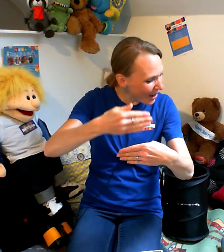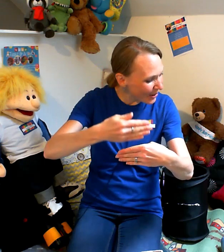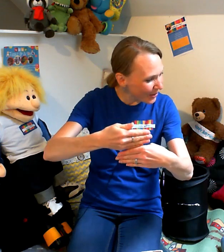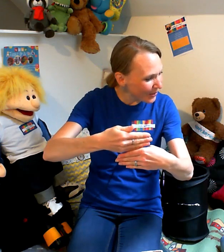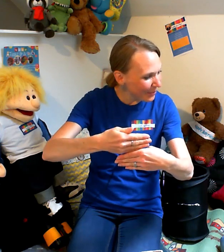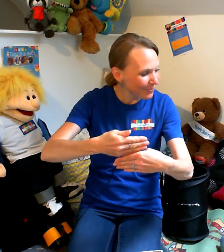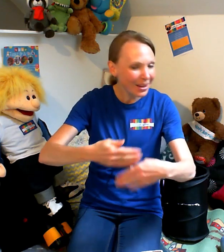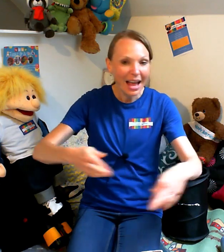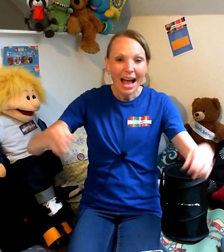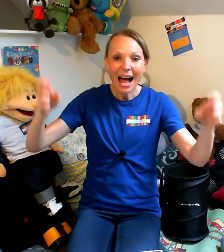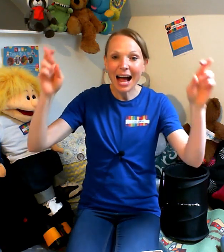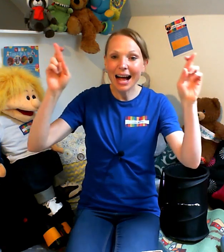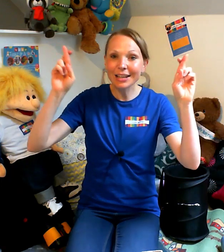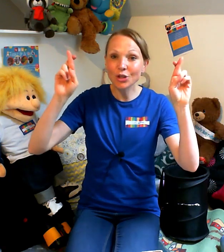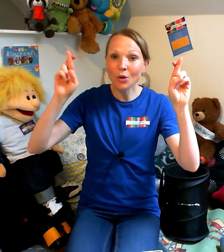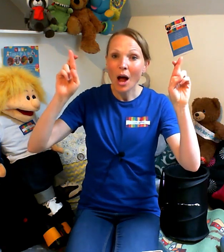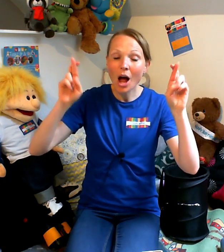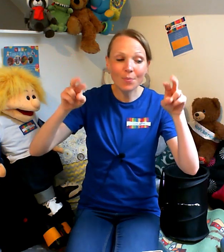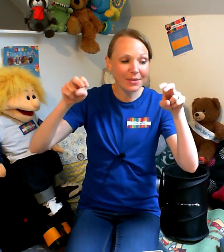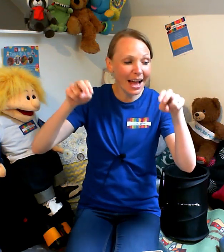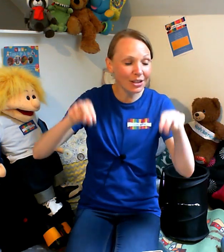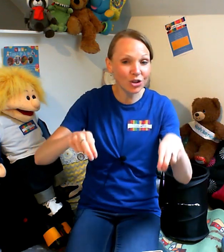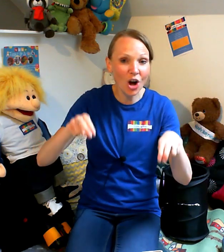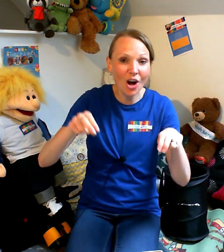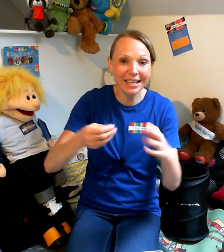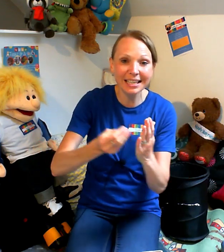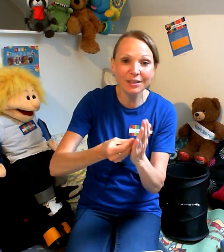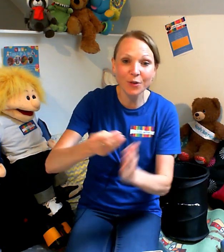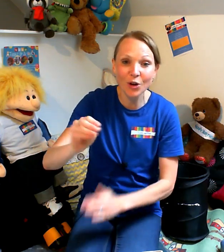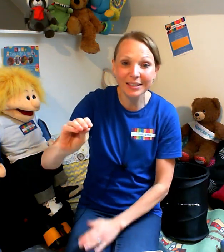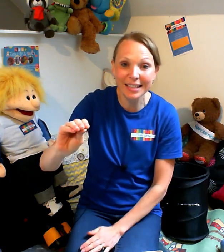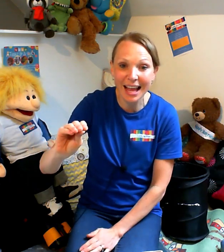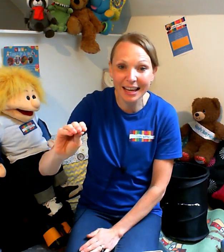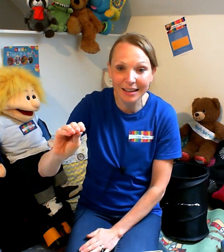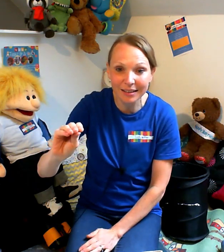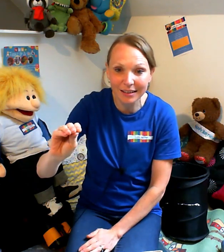window? I do hope that doggy's for sale.